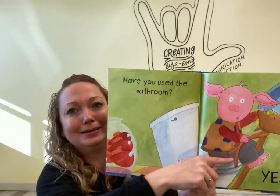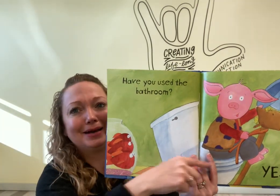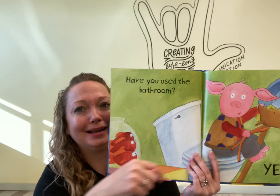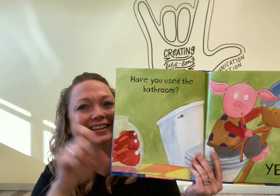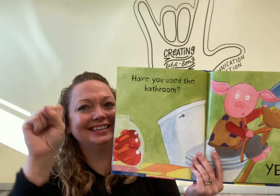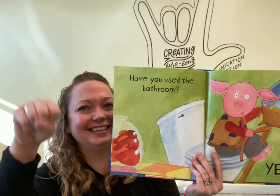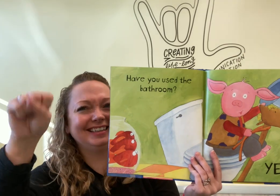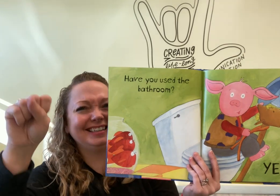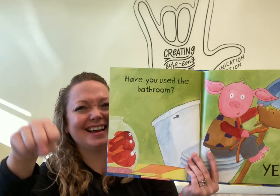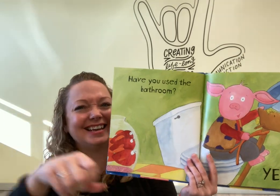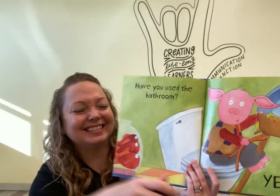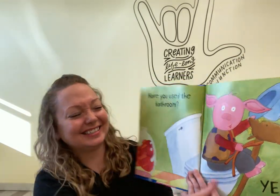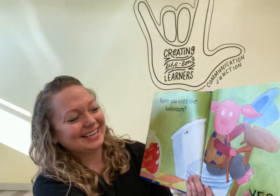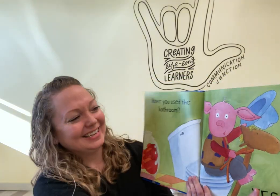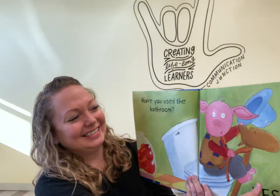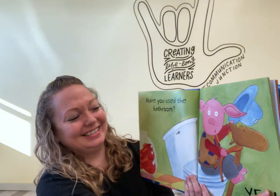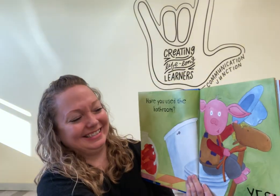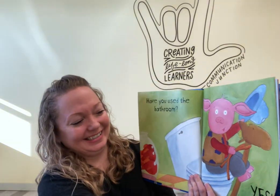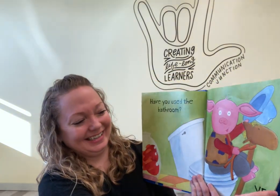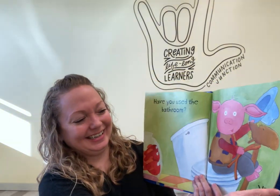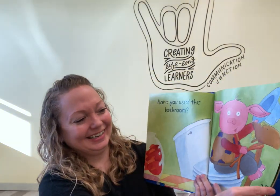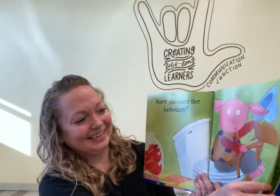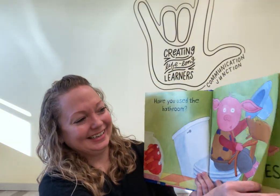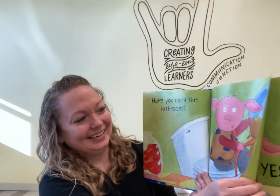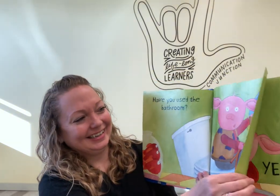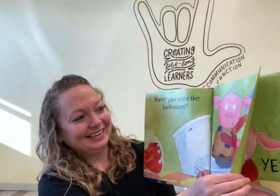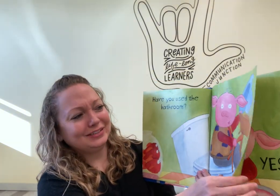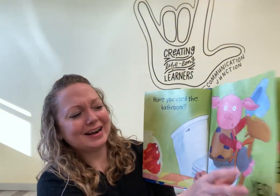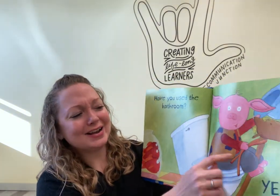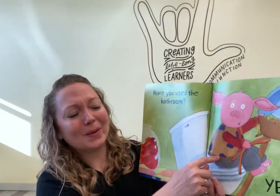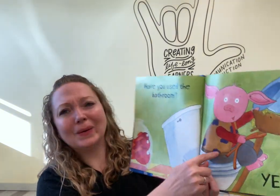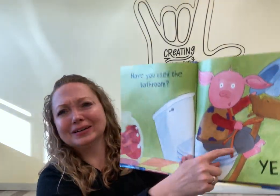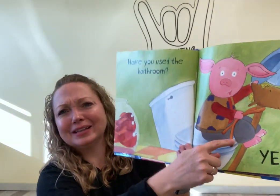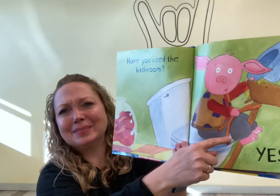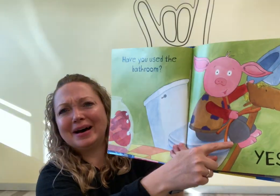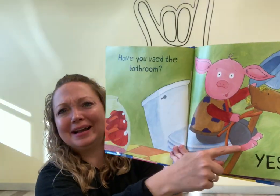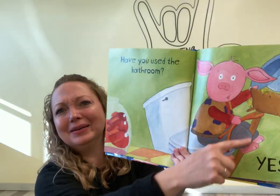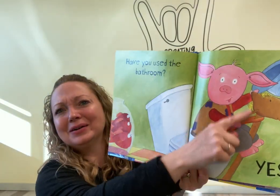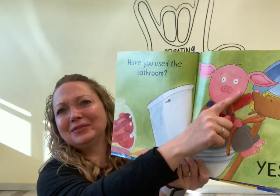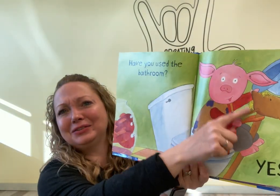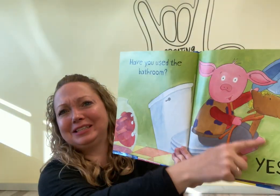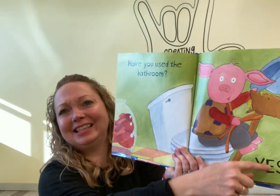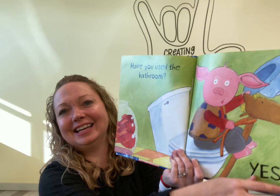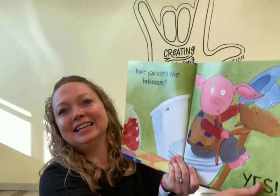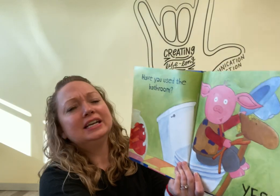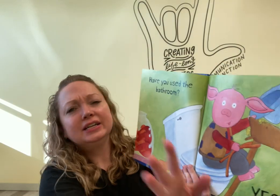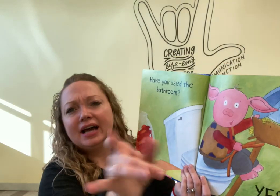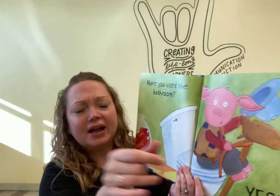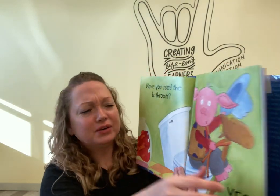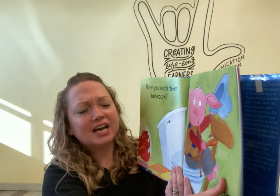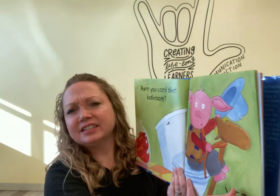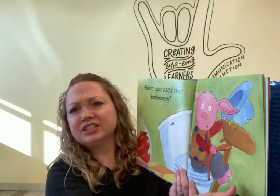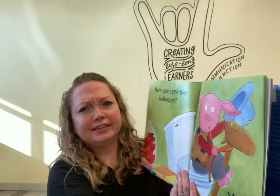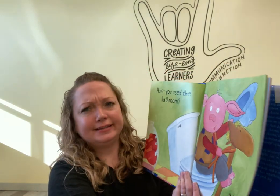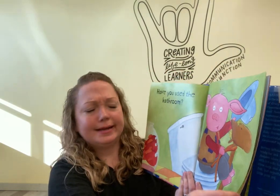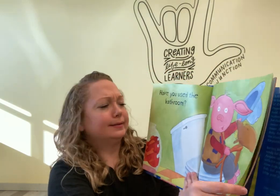potty. Yes, silly. He's riding a horse on the potty. I don't know if you see that. I would not suggest that. That's